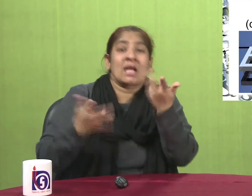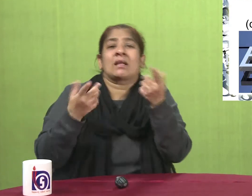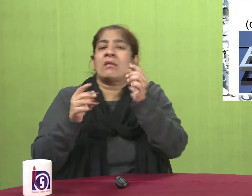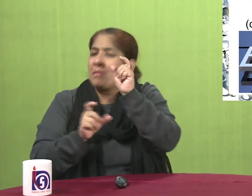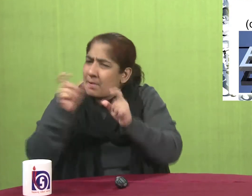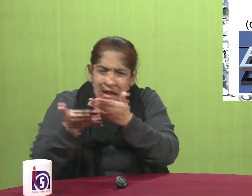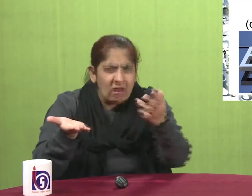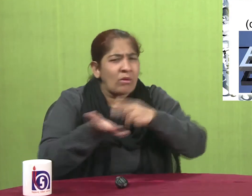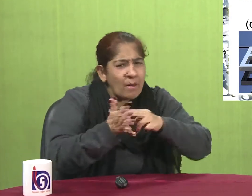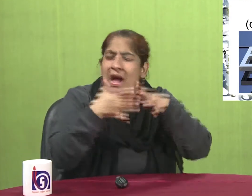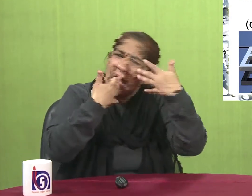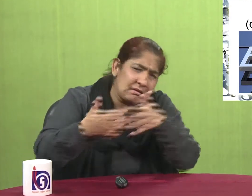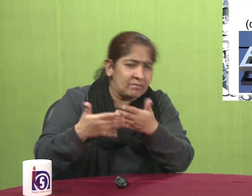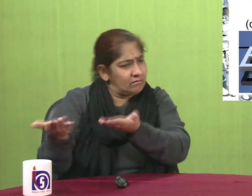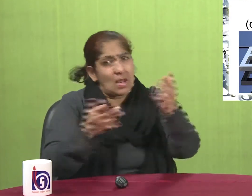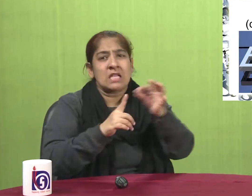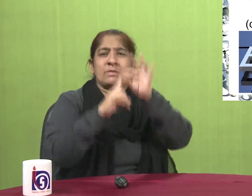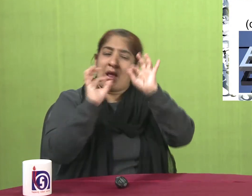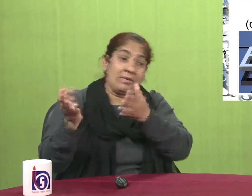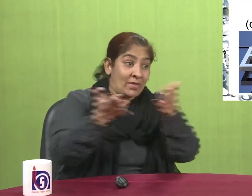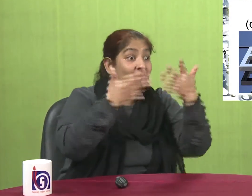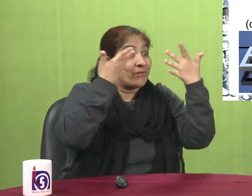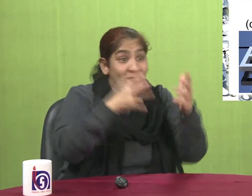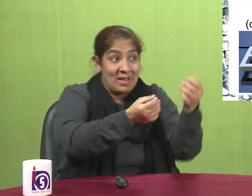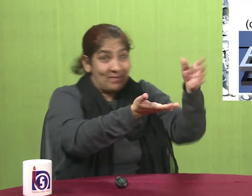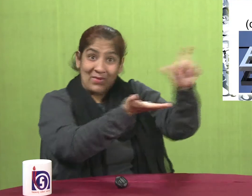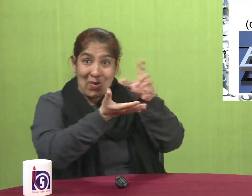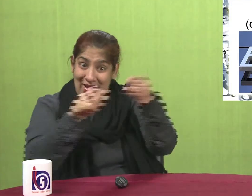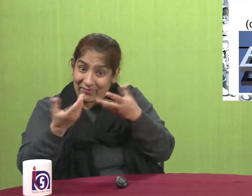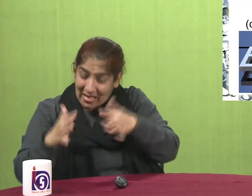is an urgent need, the specialized bank